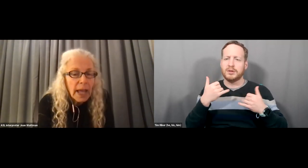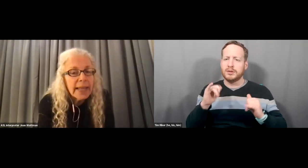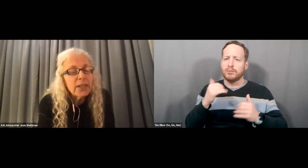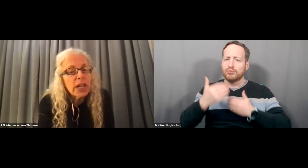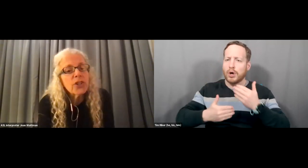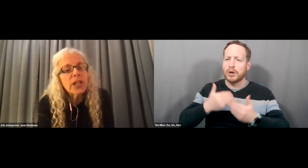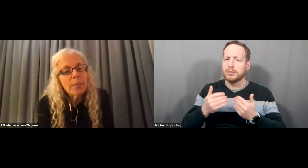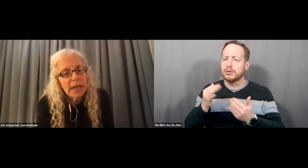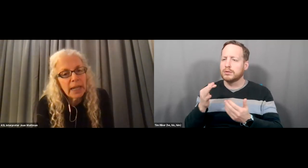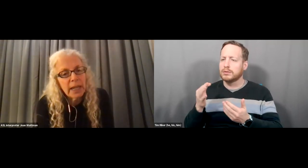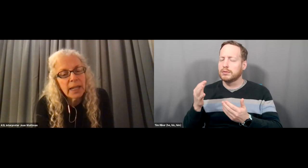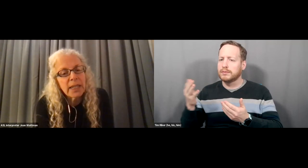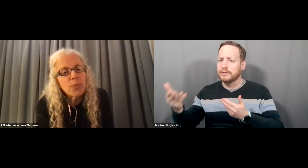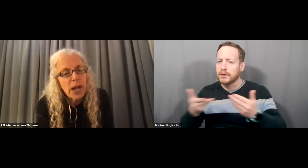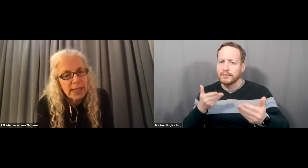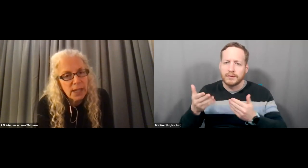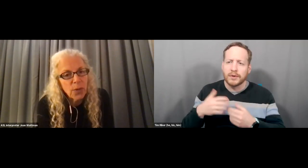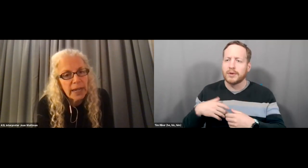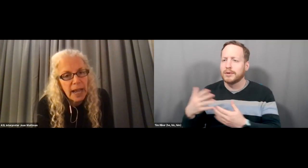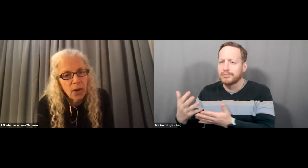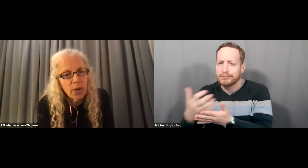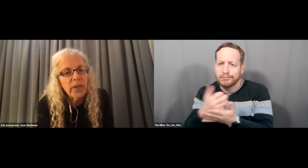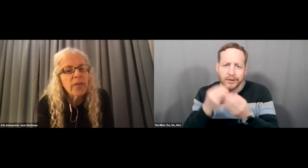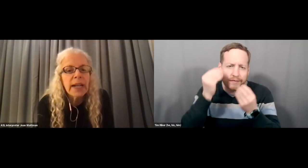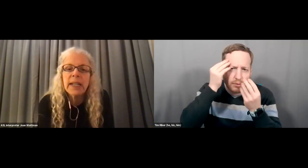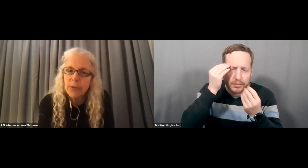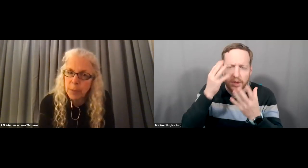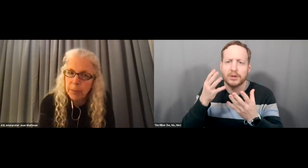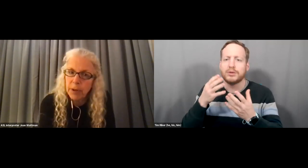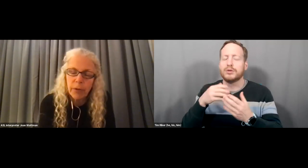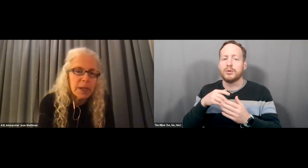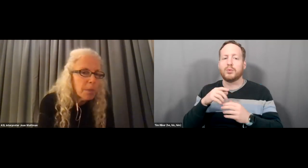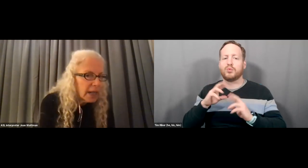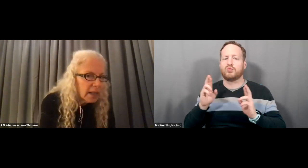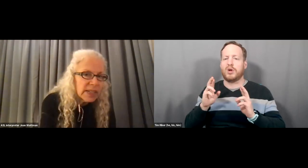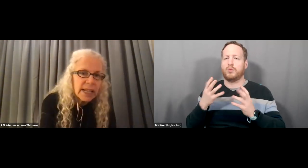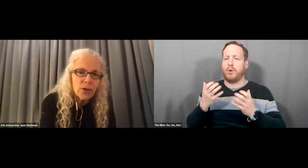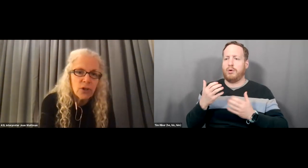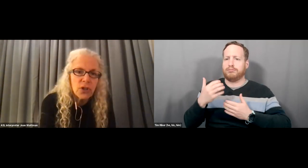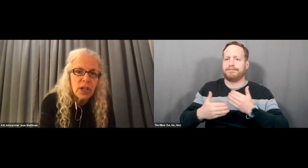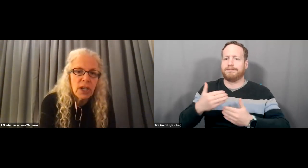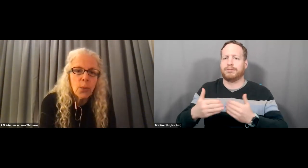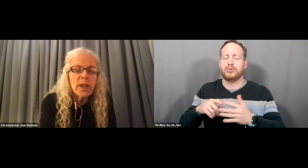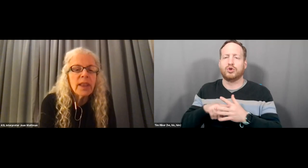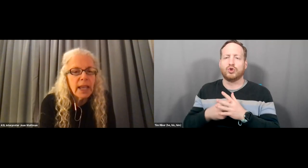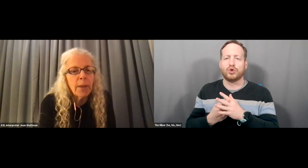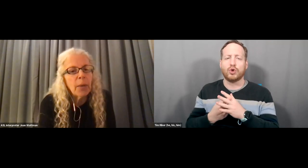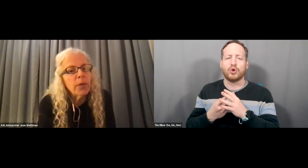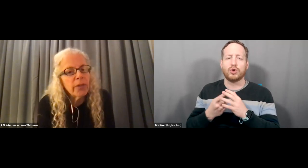The Education Committee is in the process right now of inviting different people from independent living centers. We're thinking about moving